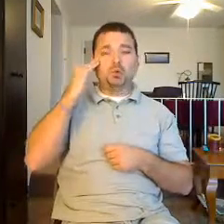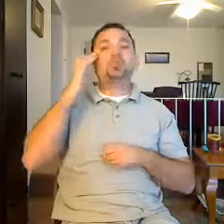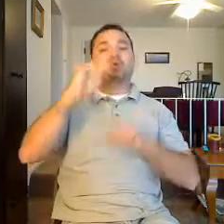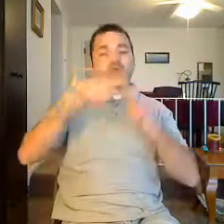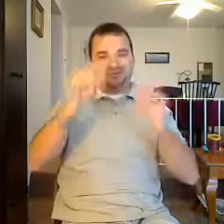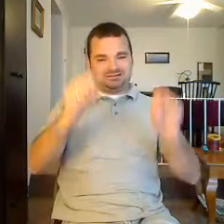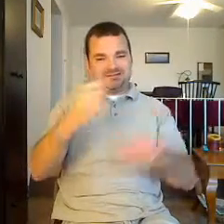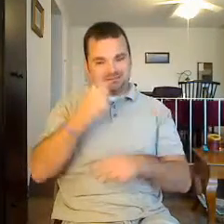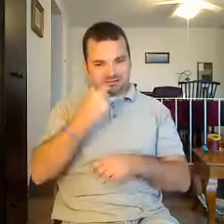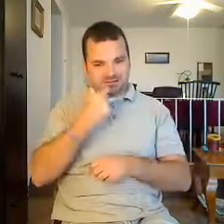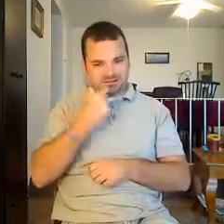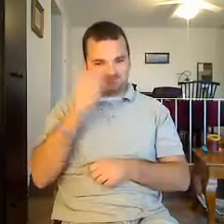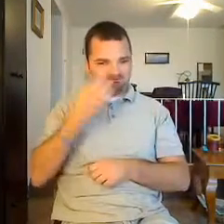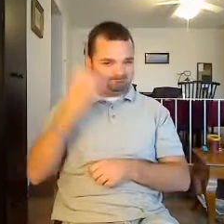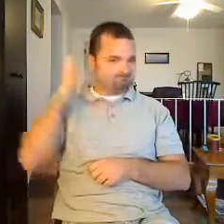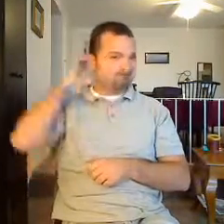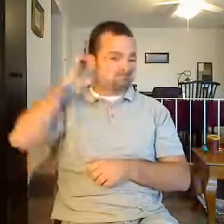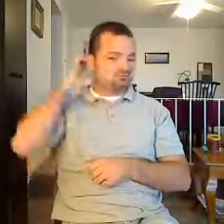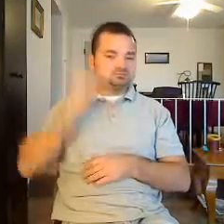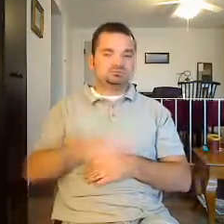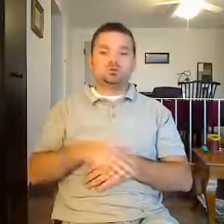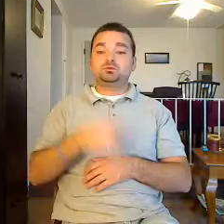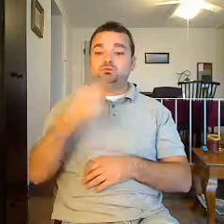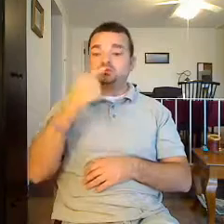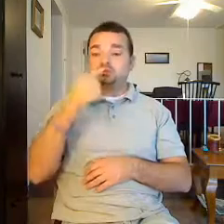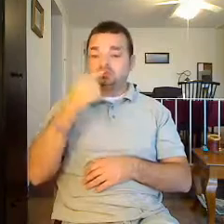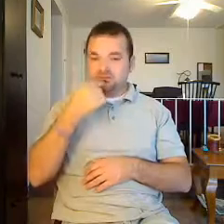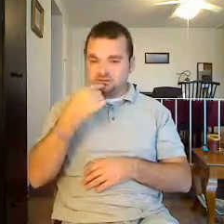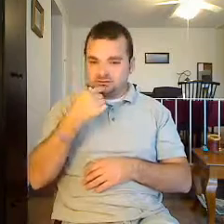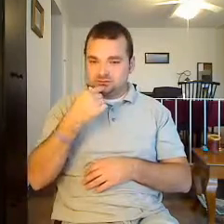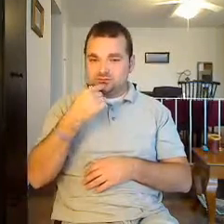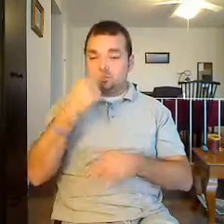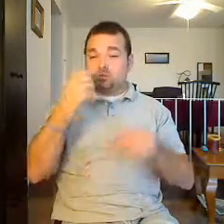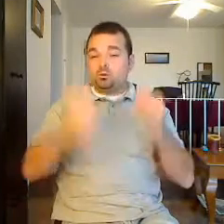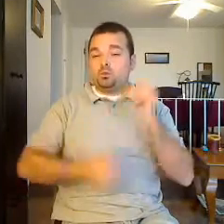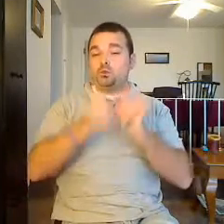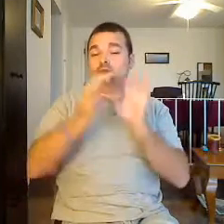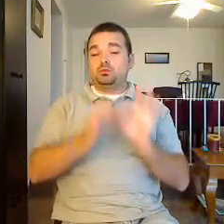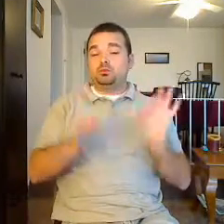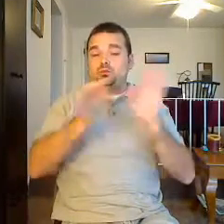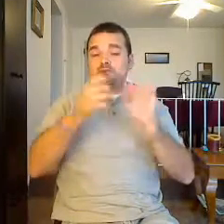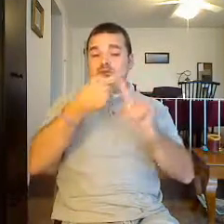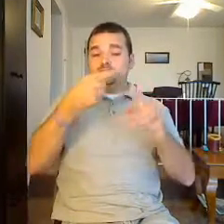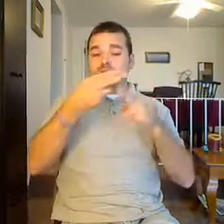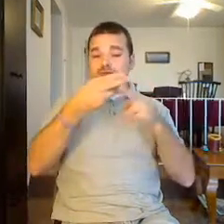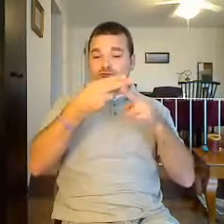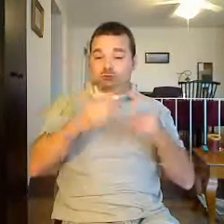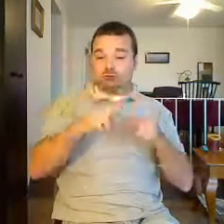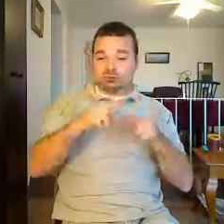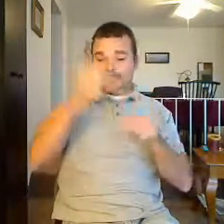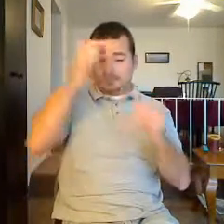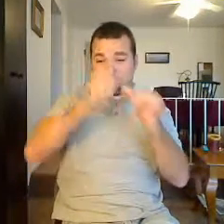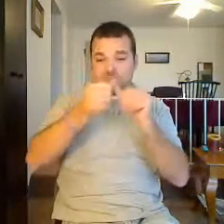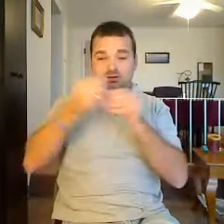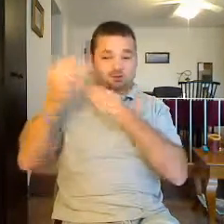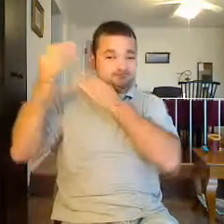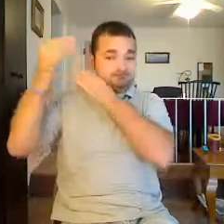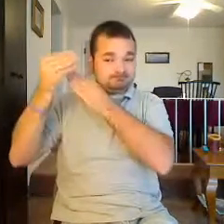Recitation is the most important step in transferring from short-term memory to long-term memory. If you can recite the